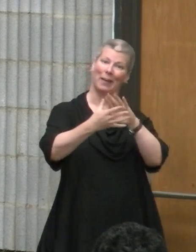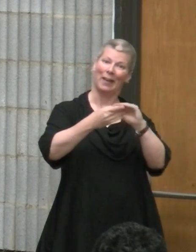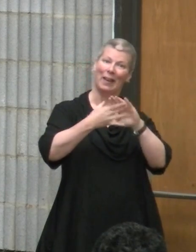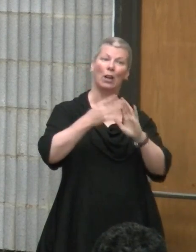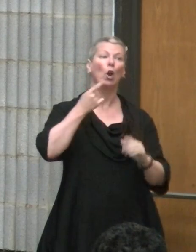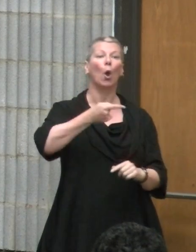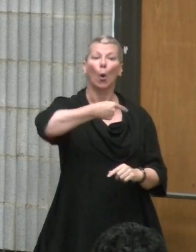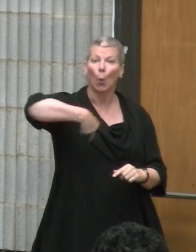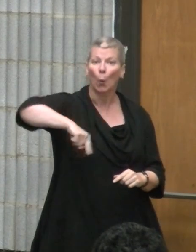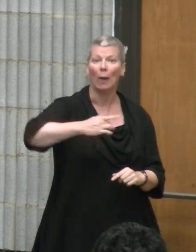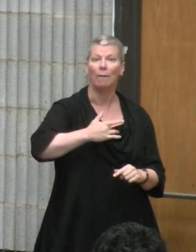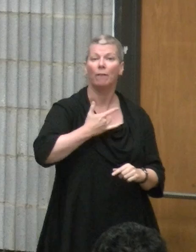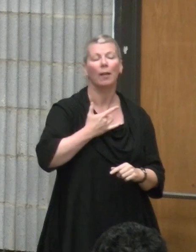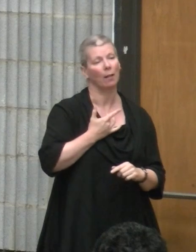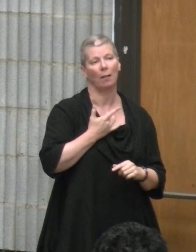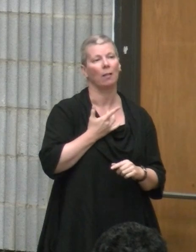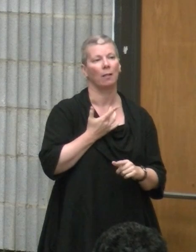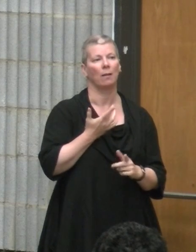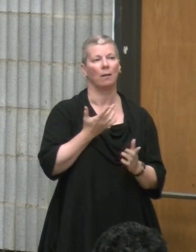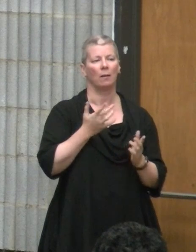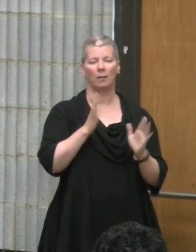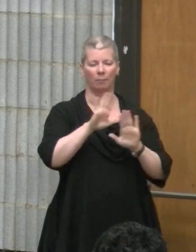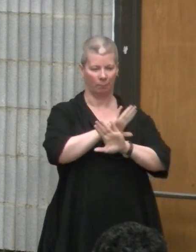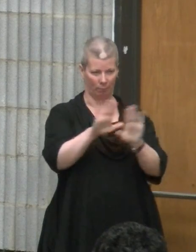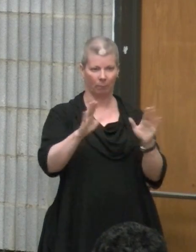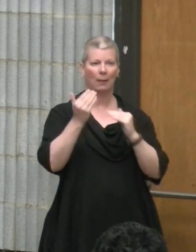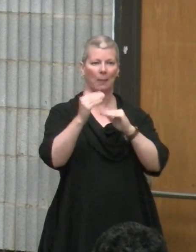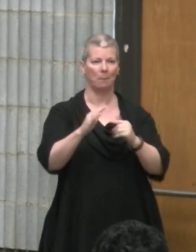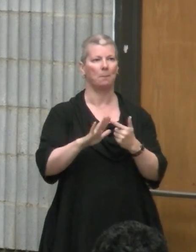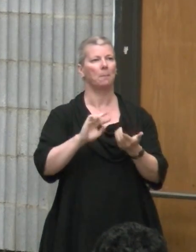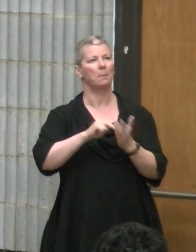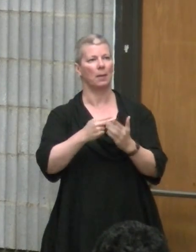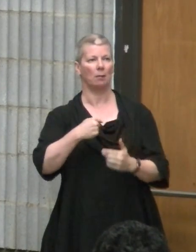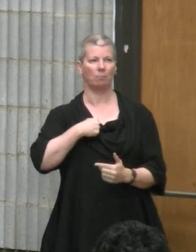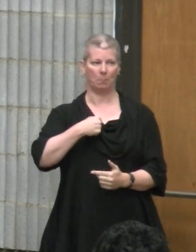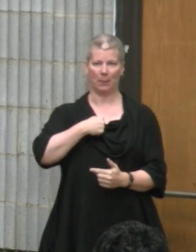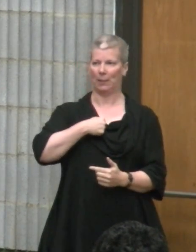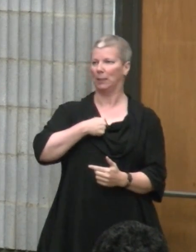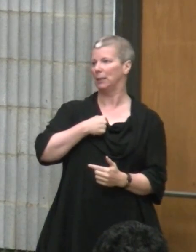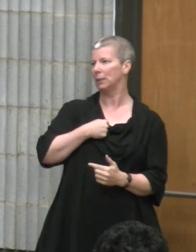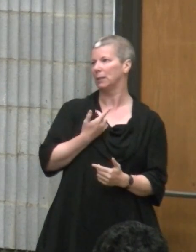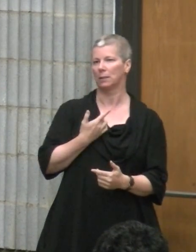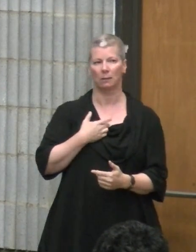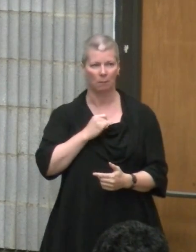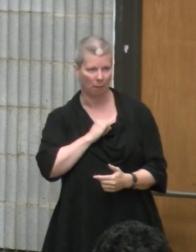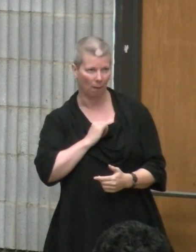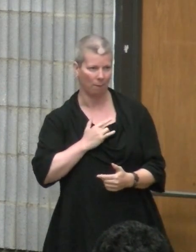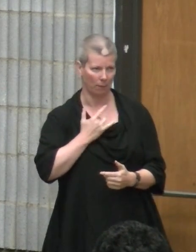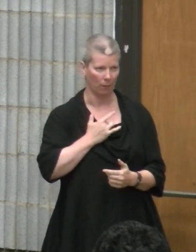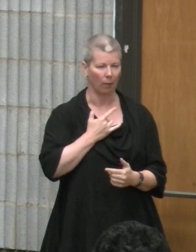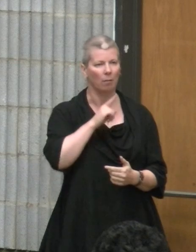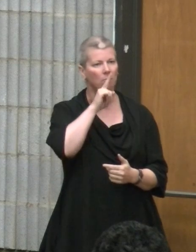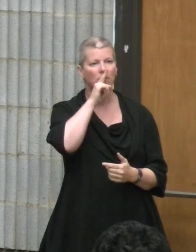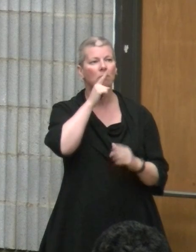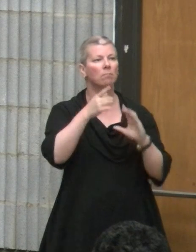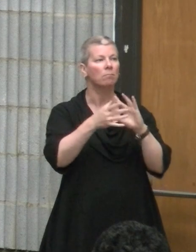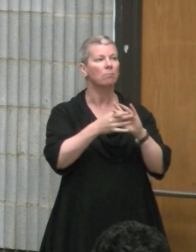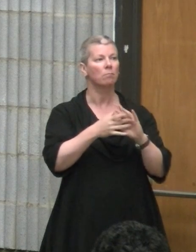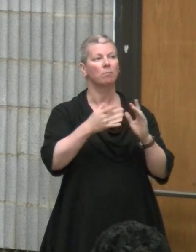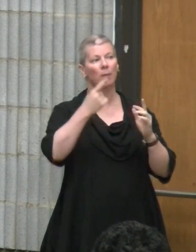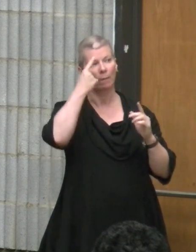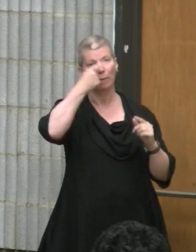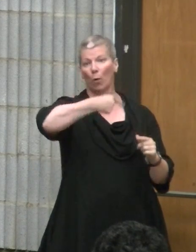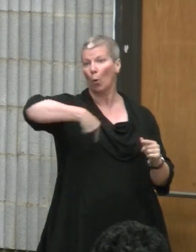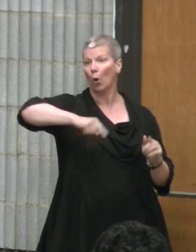you. Use I statements such as I feel instead of saying we feel. Don't speak on behalf of a group you are not a